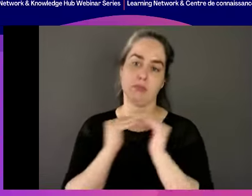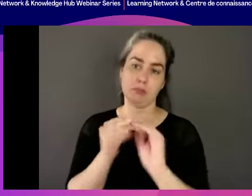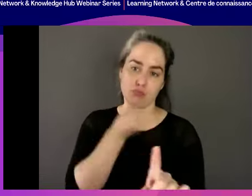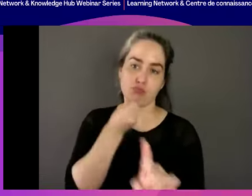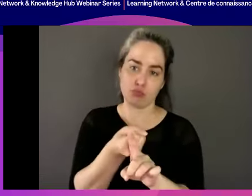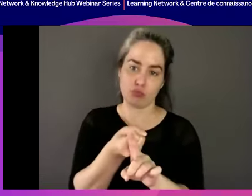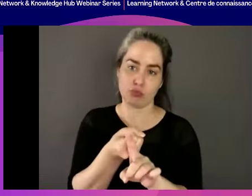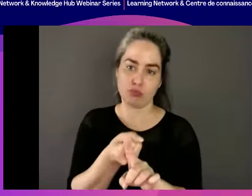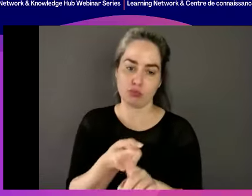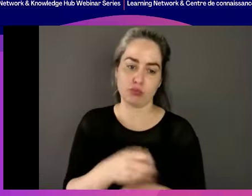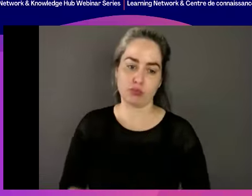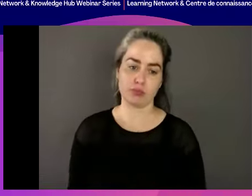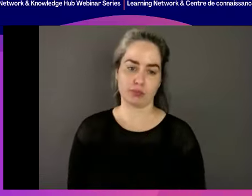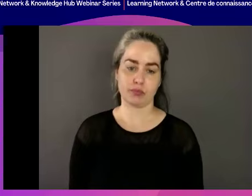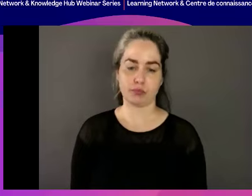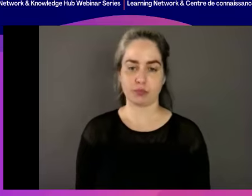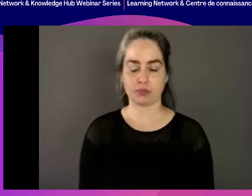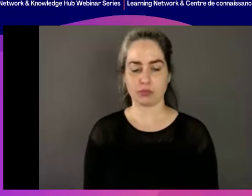young people.